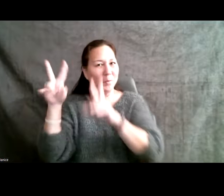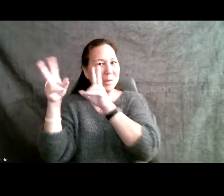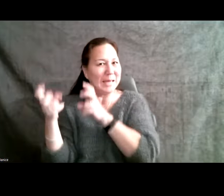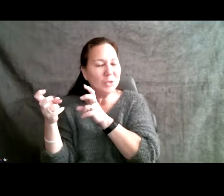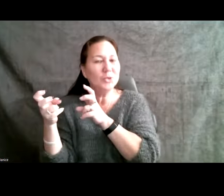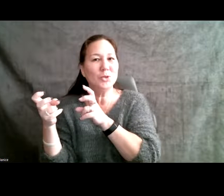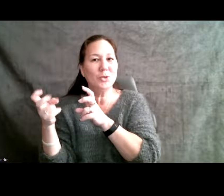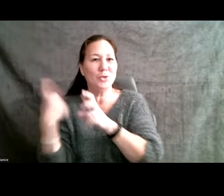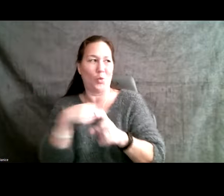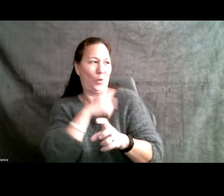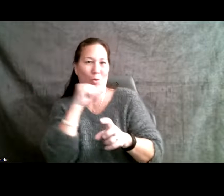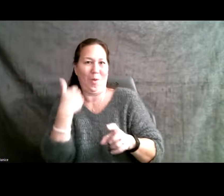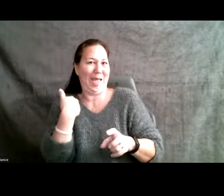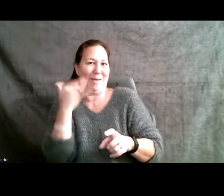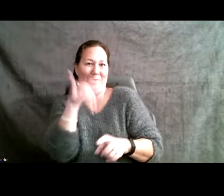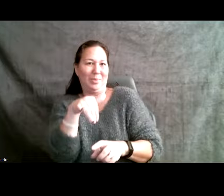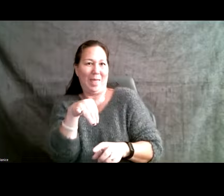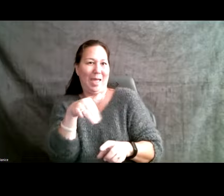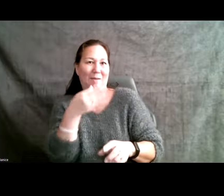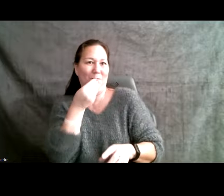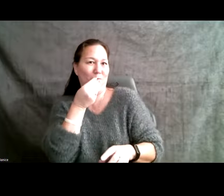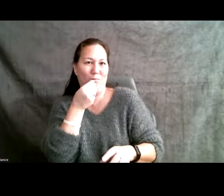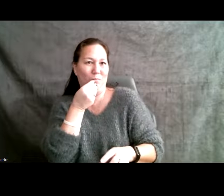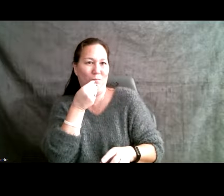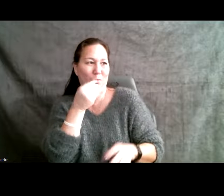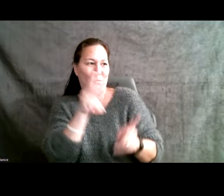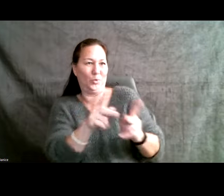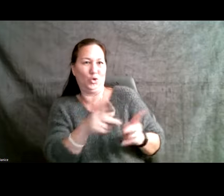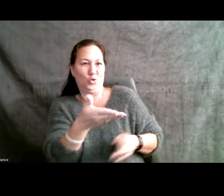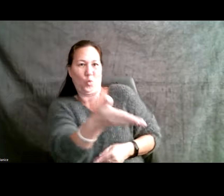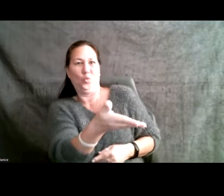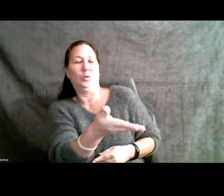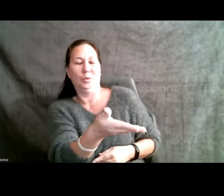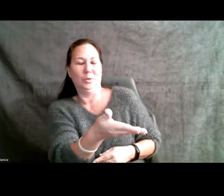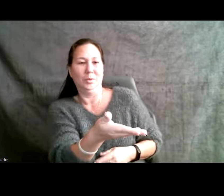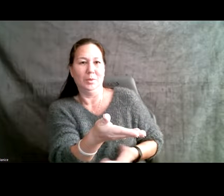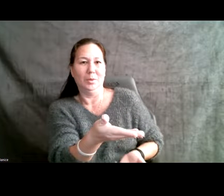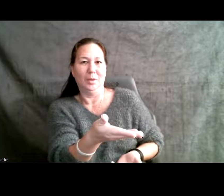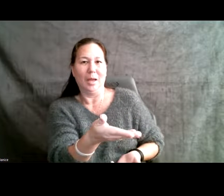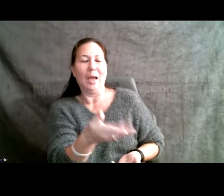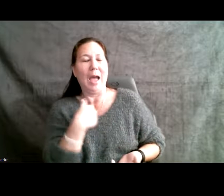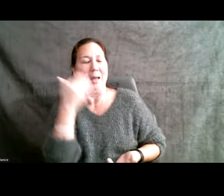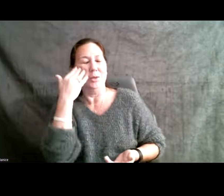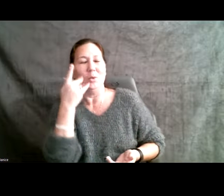food source, if that makes sense. I know it's really complex.